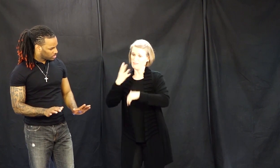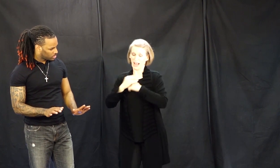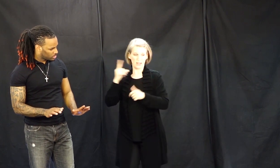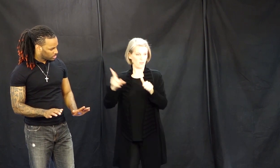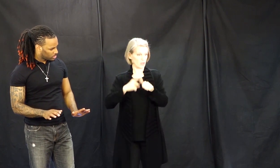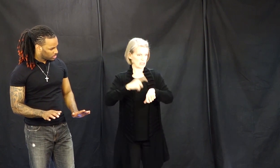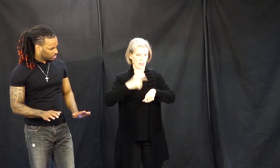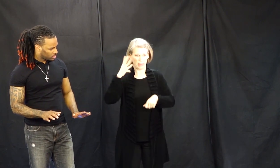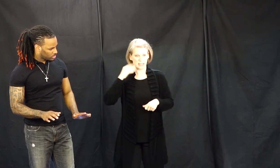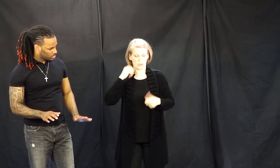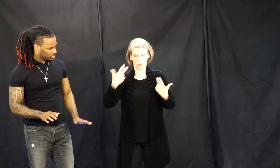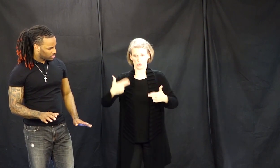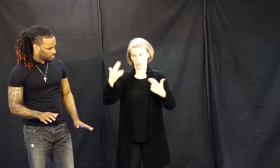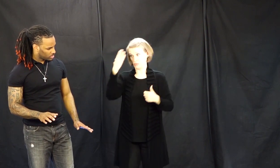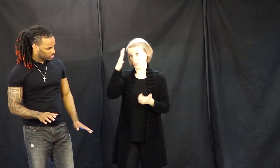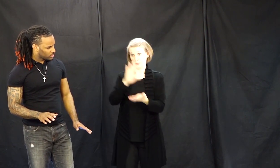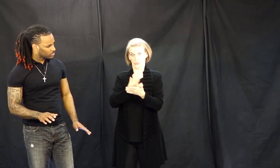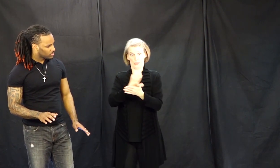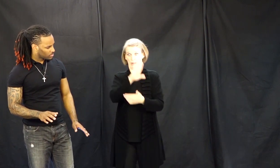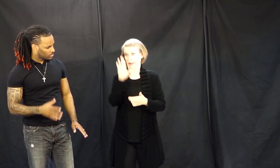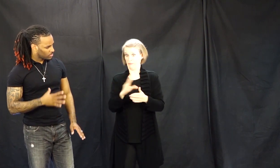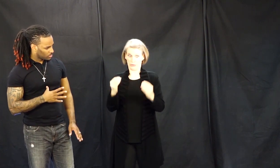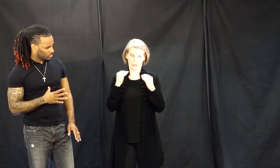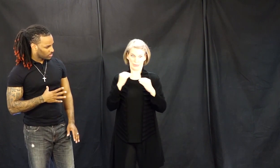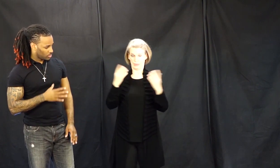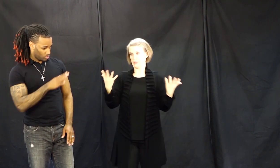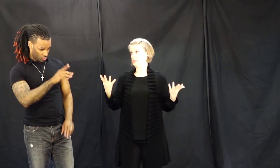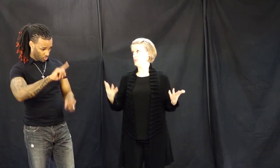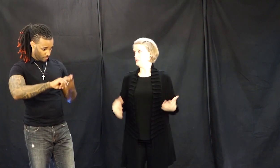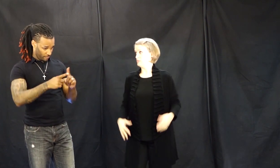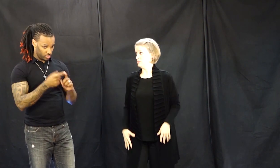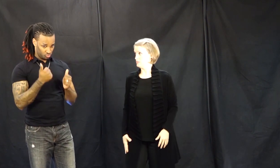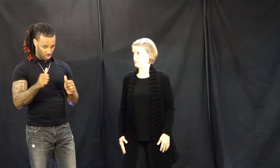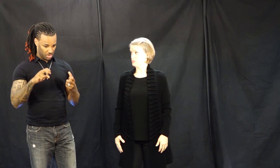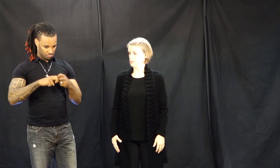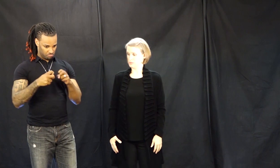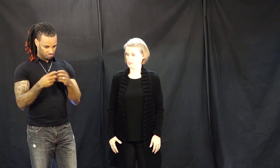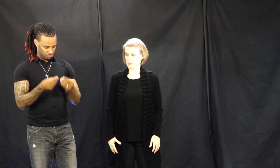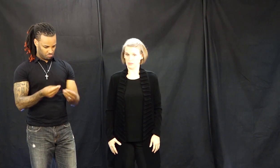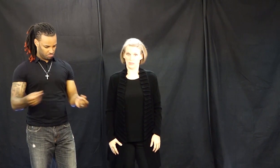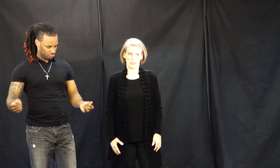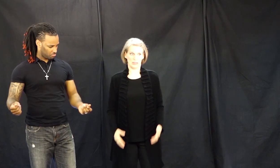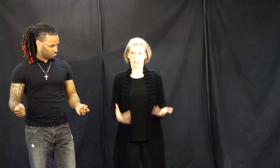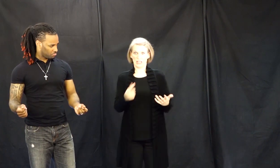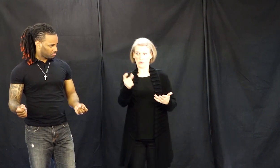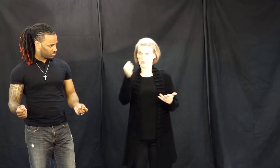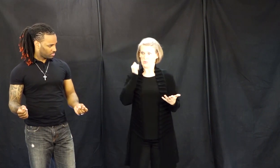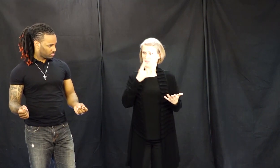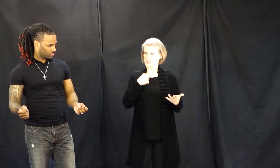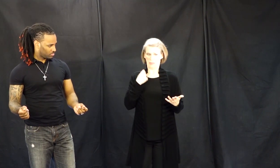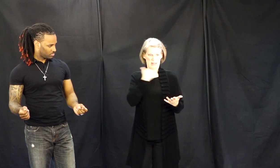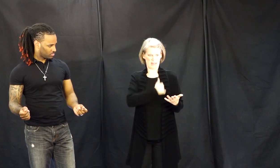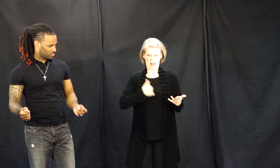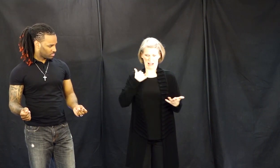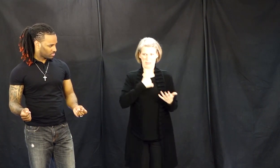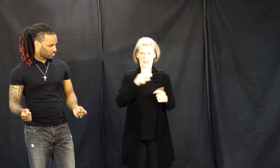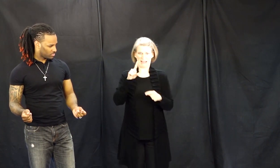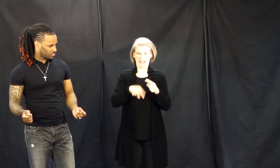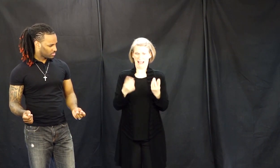duel. They don't exactly cover this subject in boarding school. Did your friends attempt to negotiate a peace? He refused to apologize. We had to let the peace talk